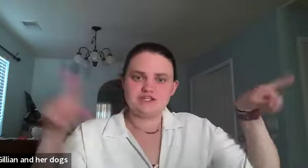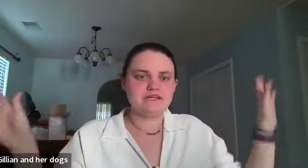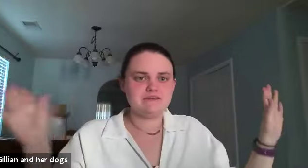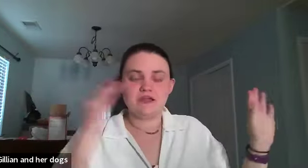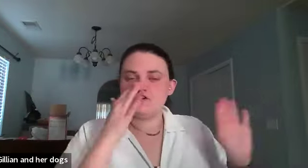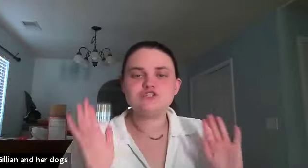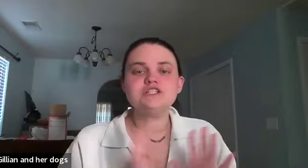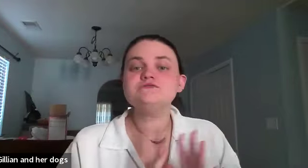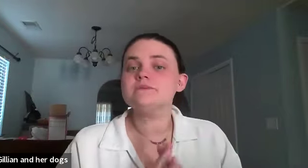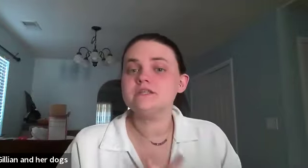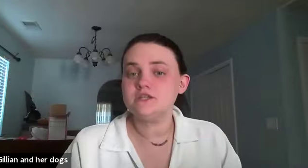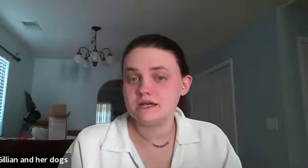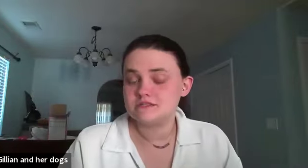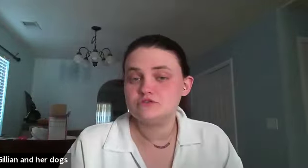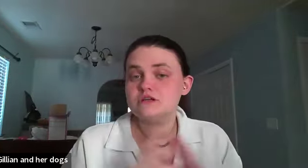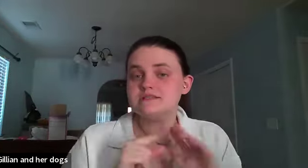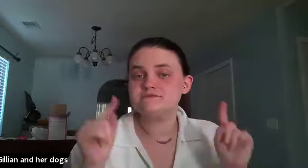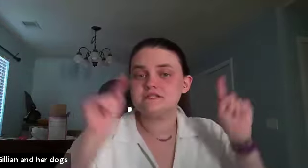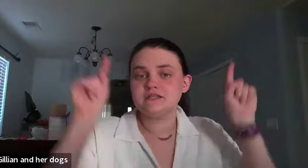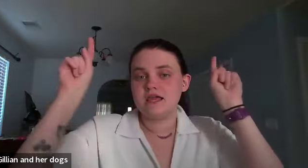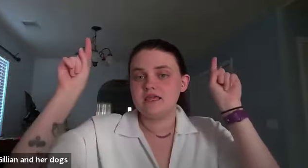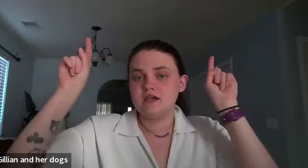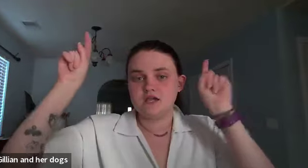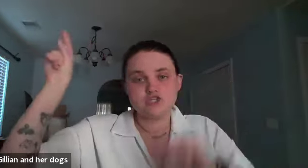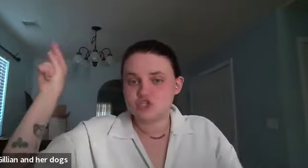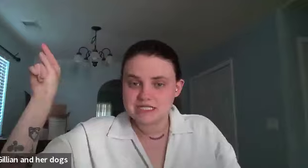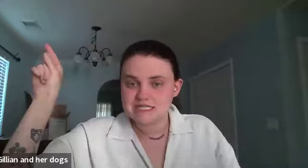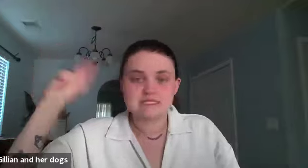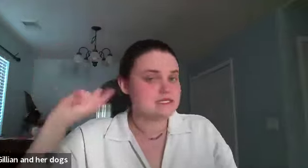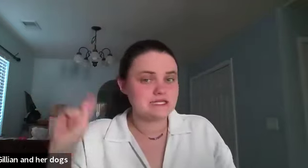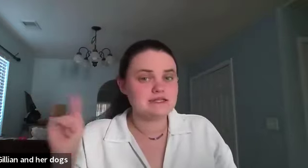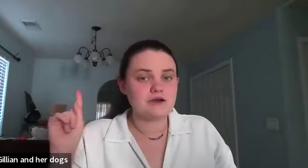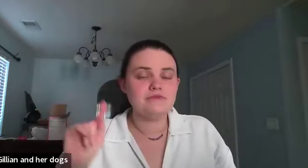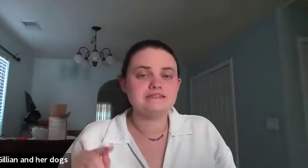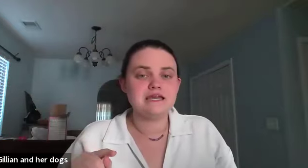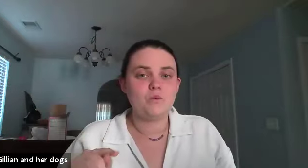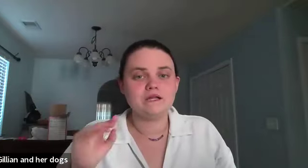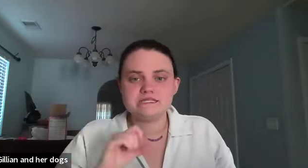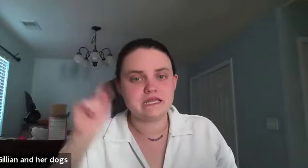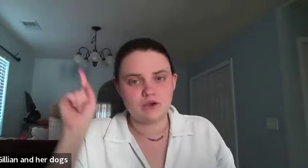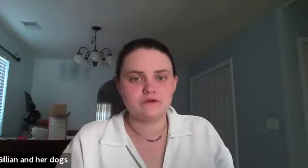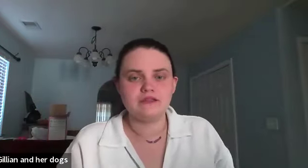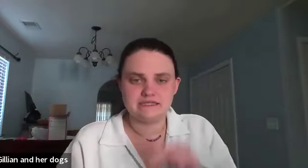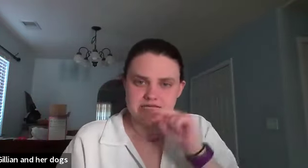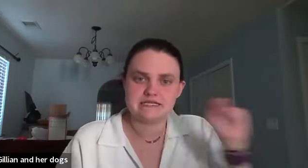so many different, and those are just from the US. Those are not different like countries. No, no, no, no. That's like one state over, like in